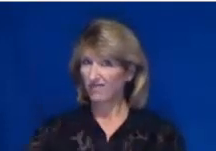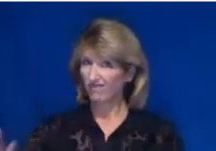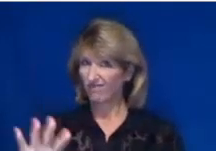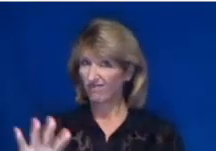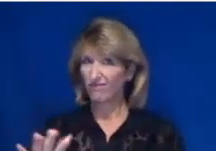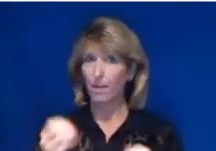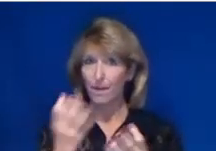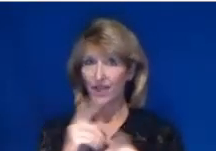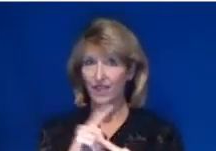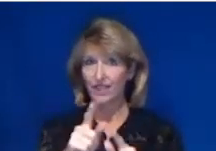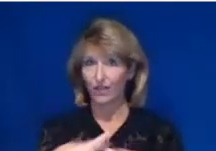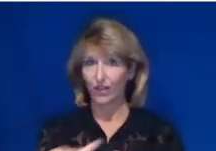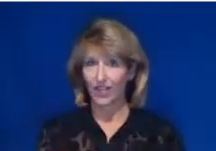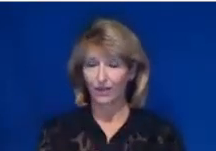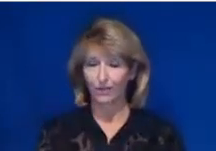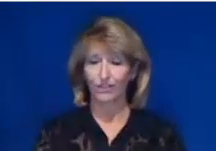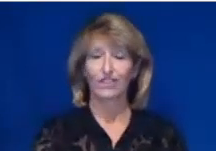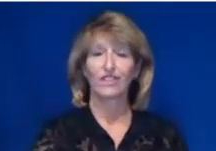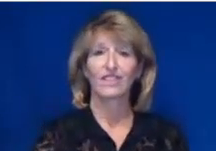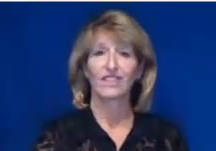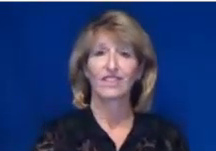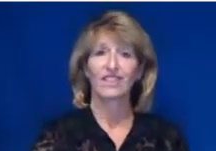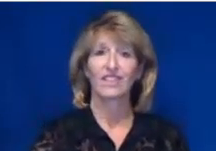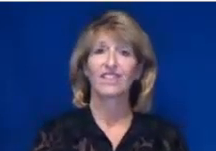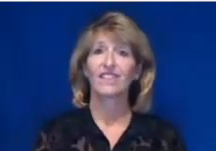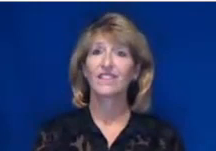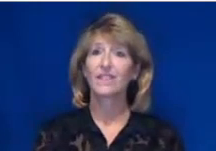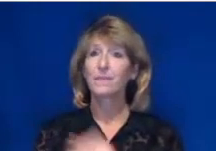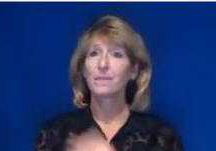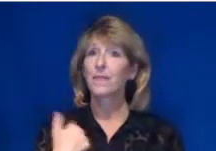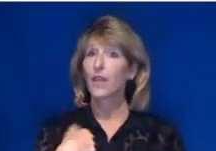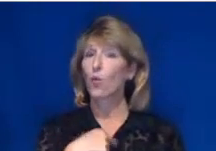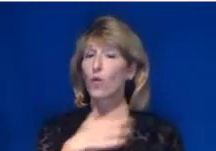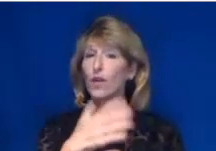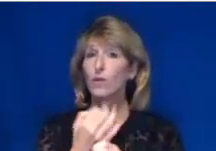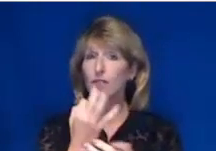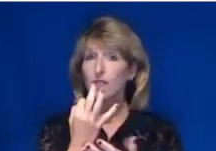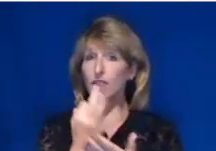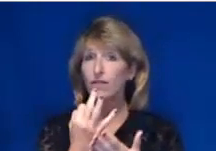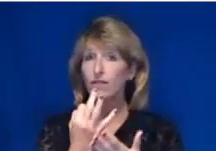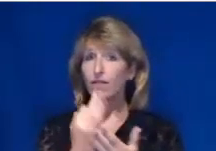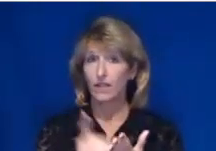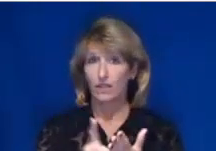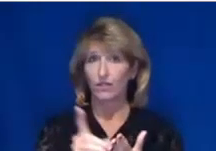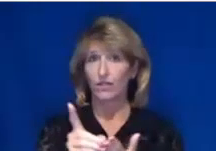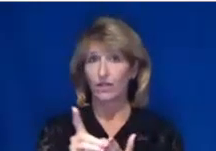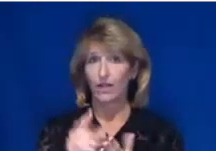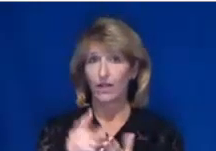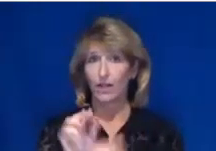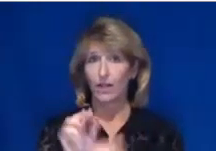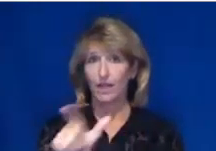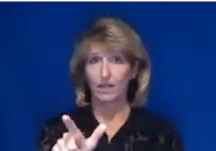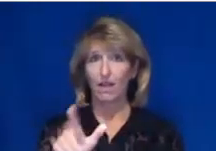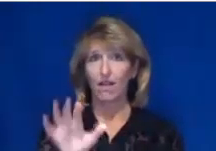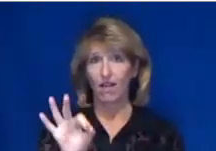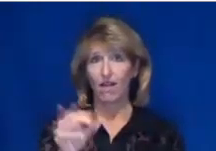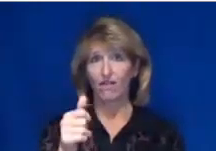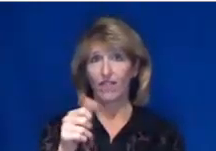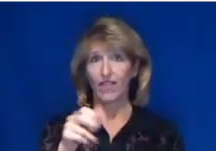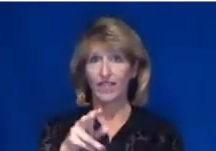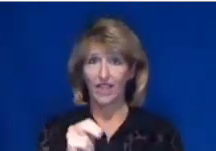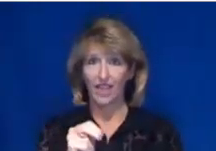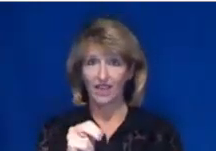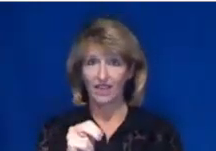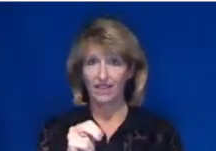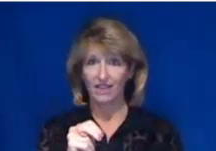20 questions, it takes much less time and has a lot of great information. We received funding to develop an ASL